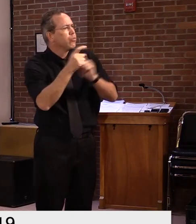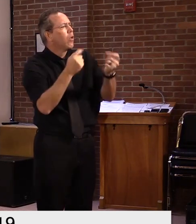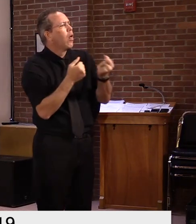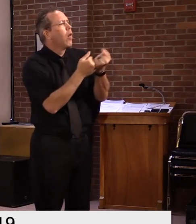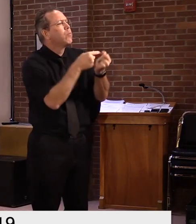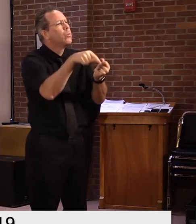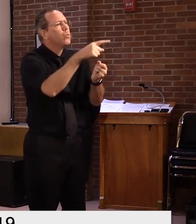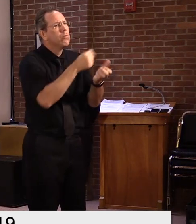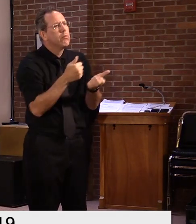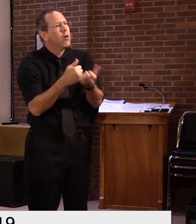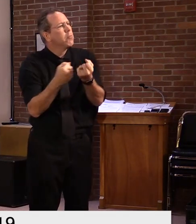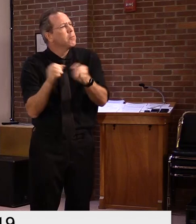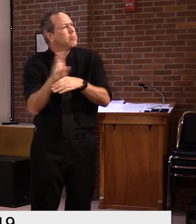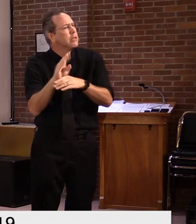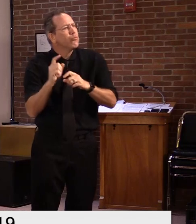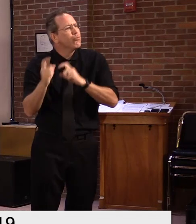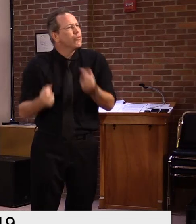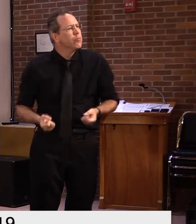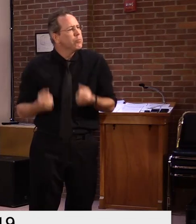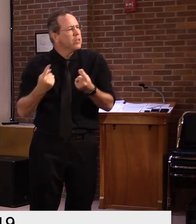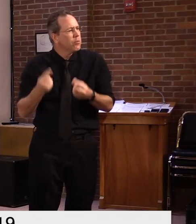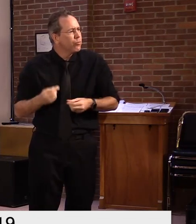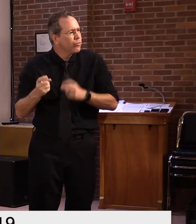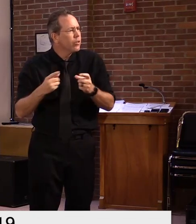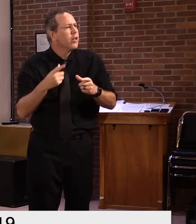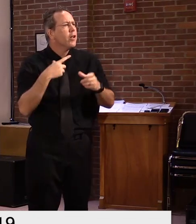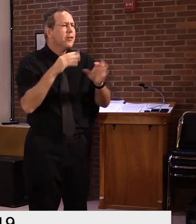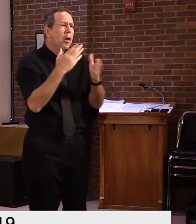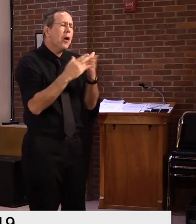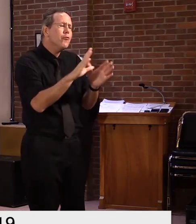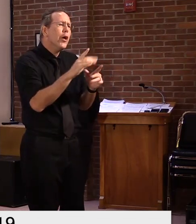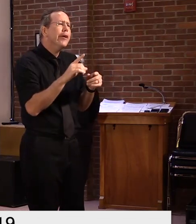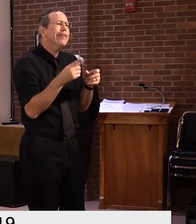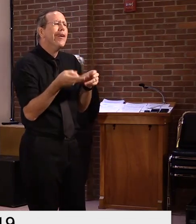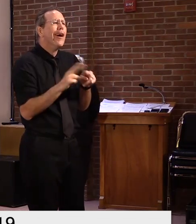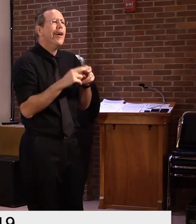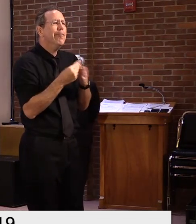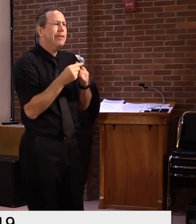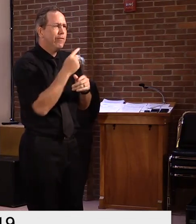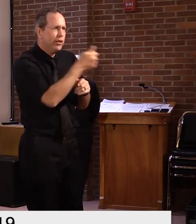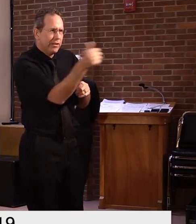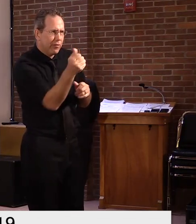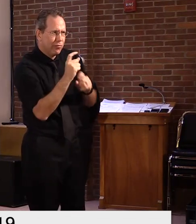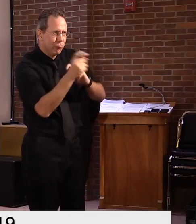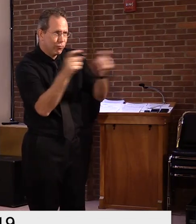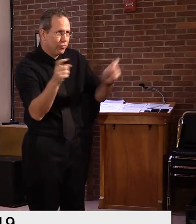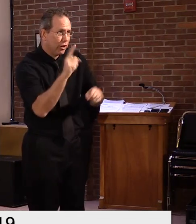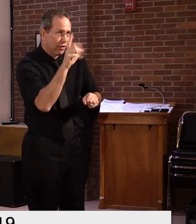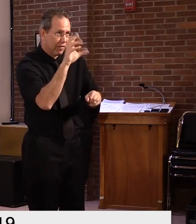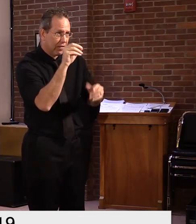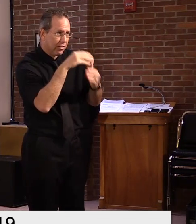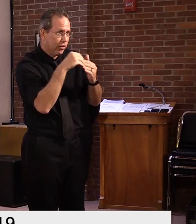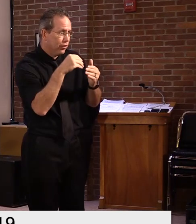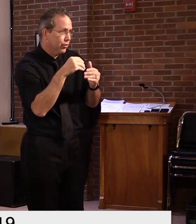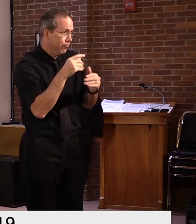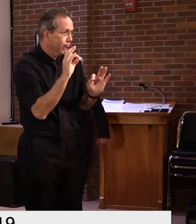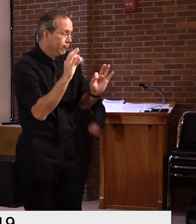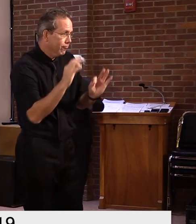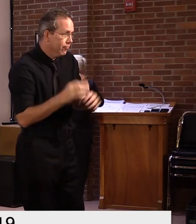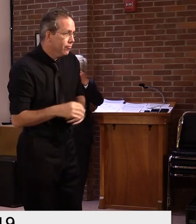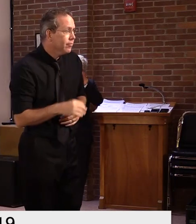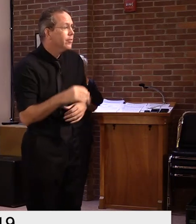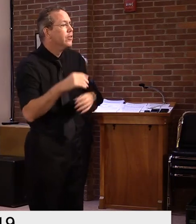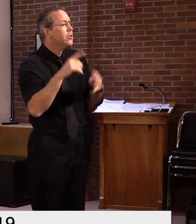Vermonters enhanced buying power. And finally, $10 million in economic development and tourism marketing funding that